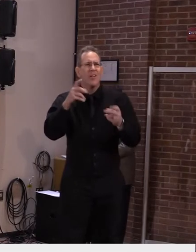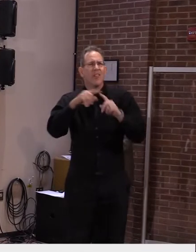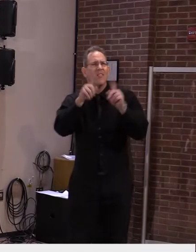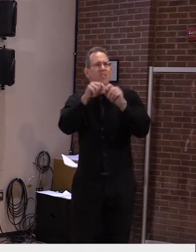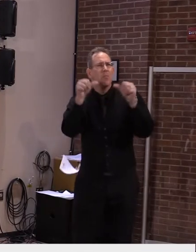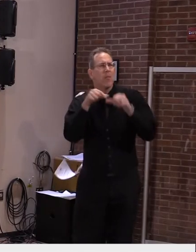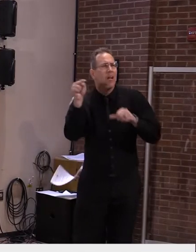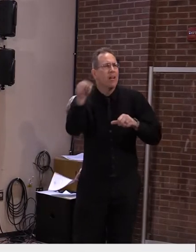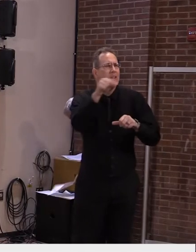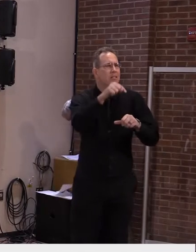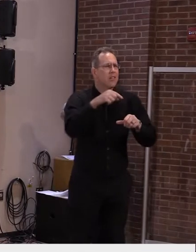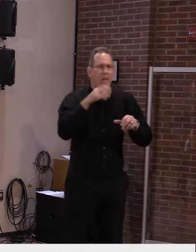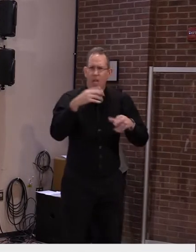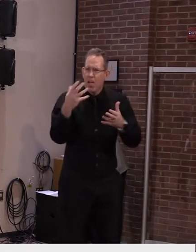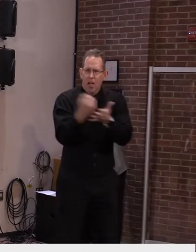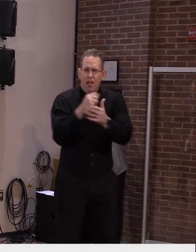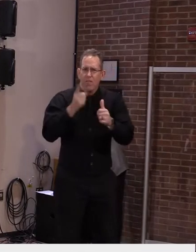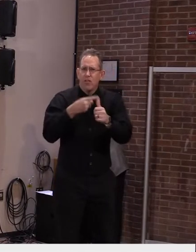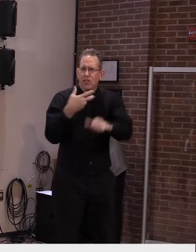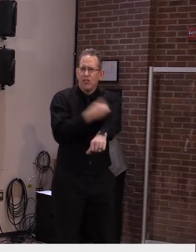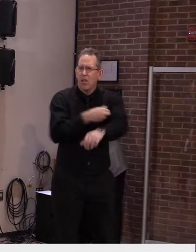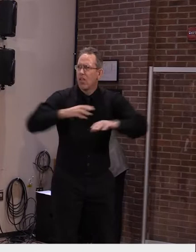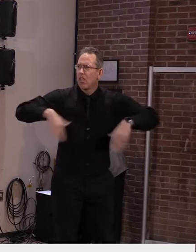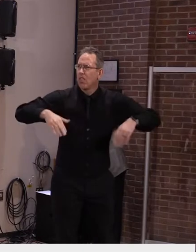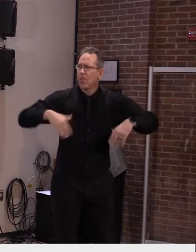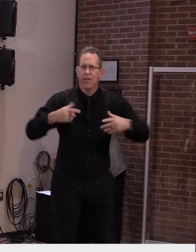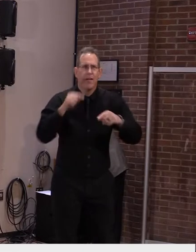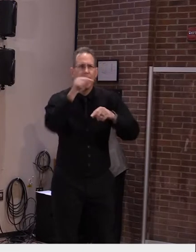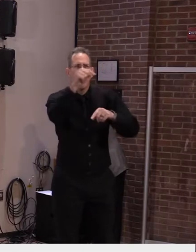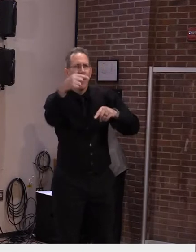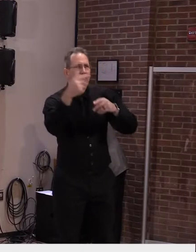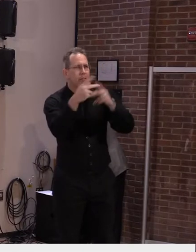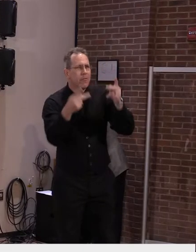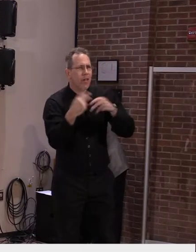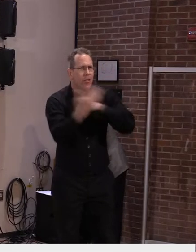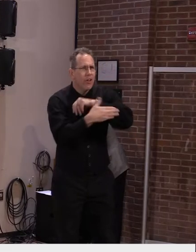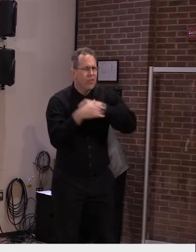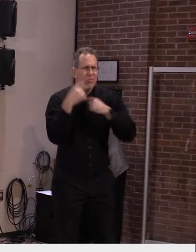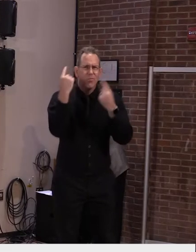wondering what role should the Merck pill